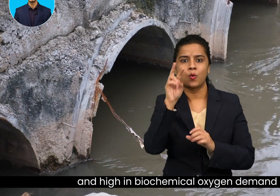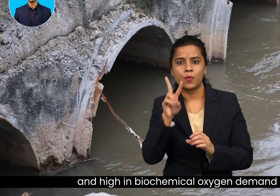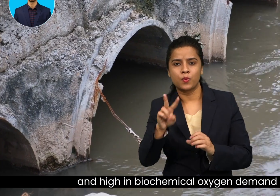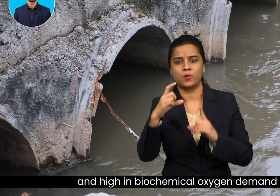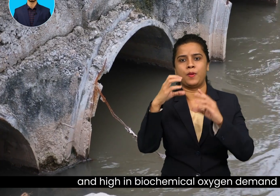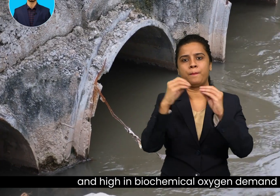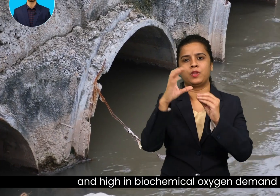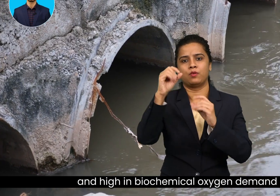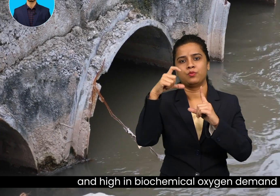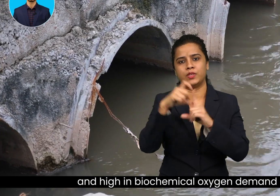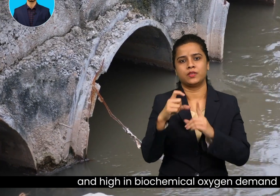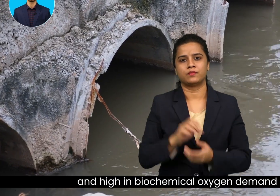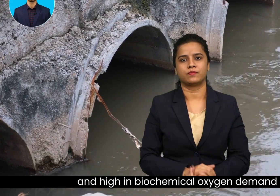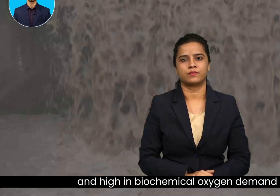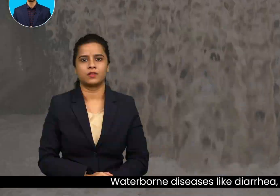BOD.